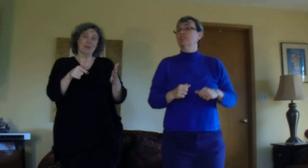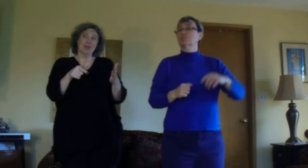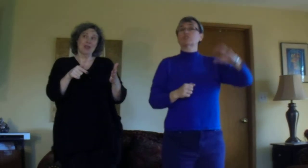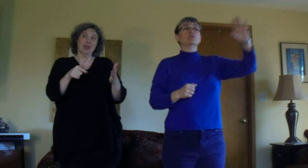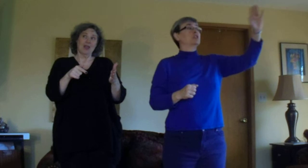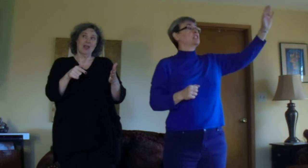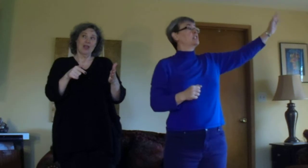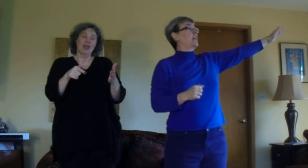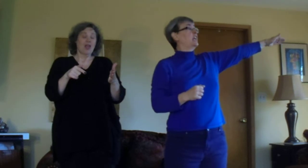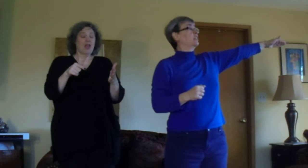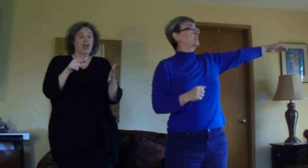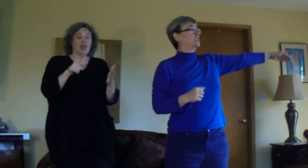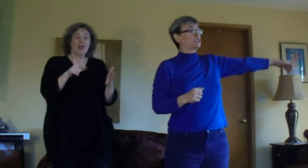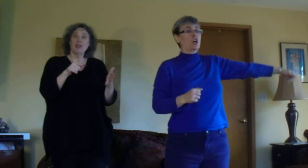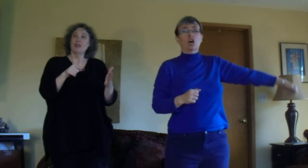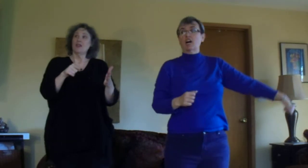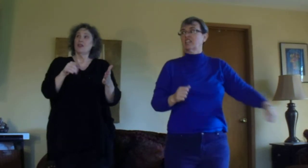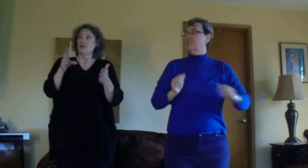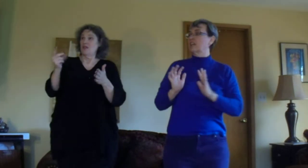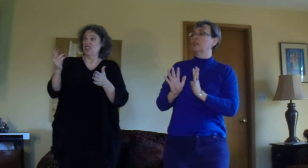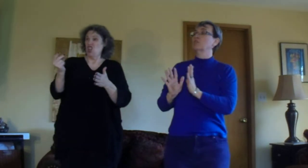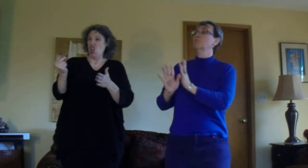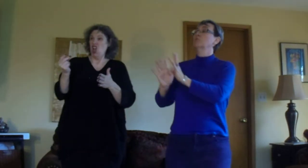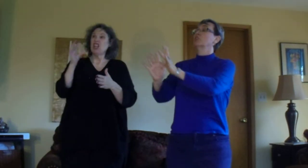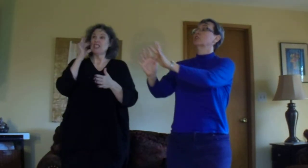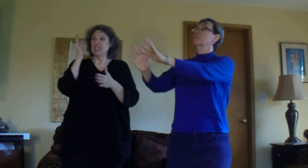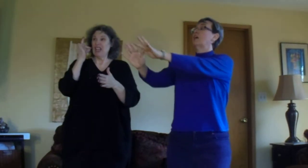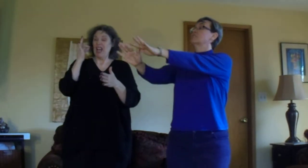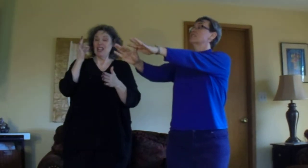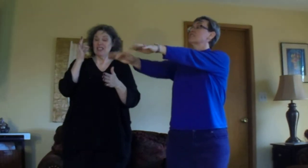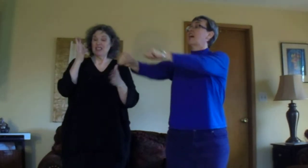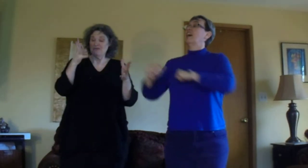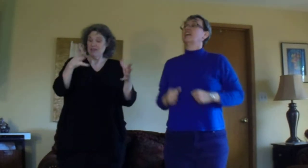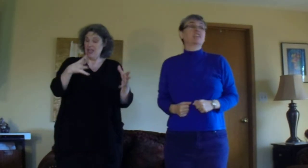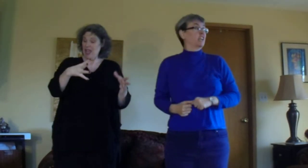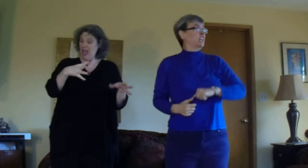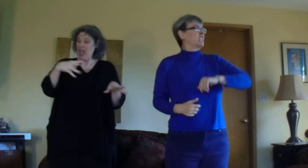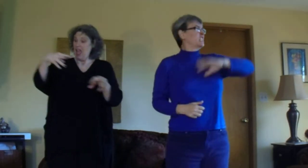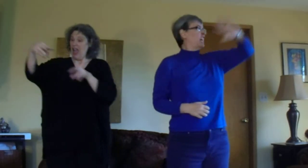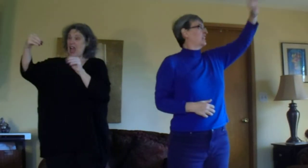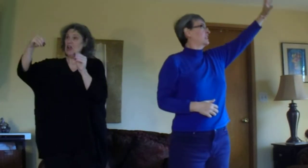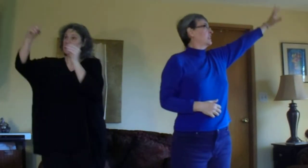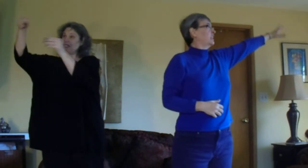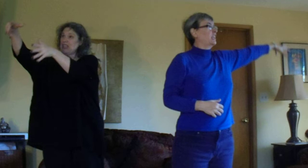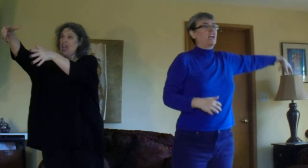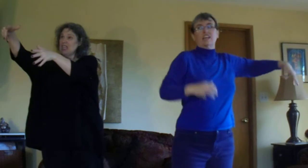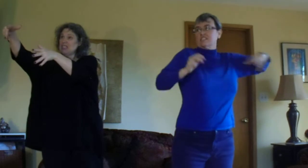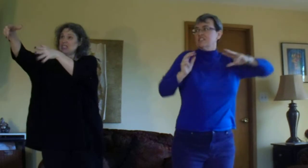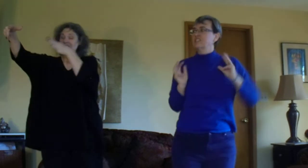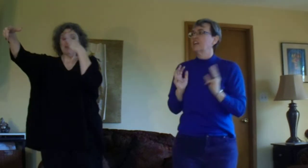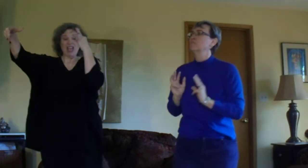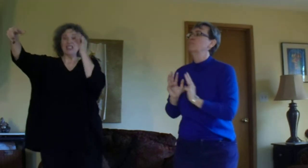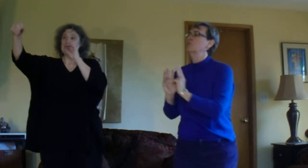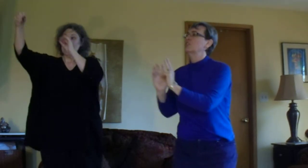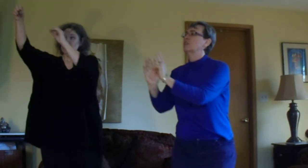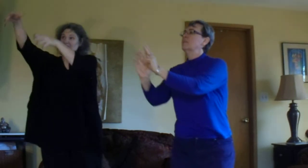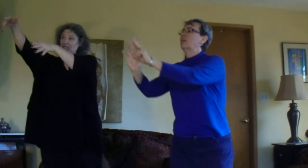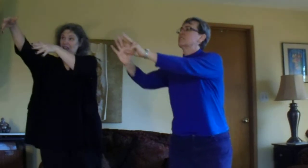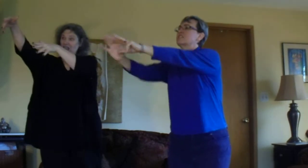you to take the dogs and put them outside. Take the cats and put them